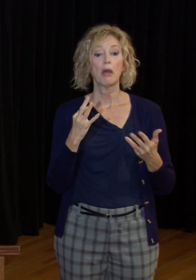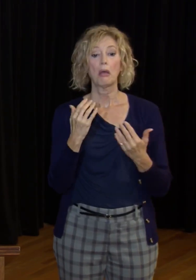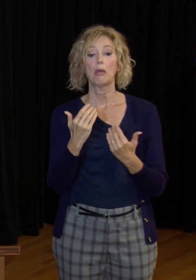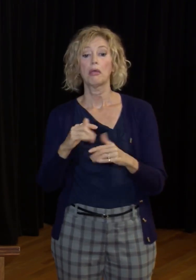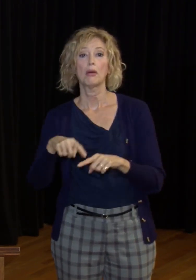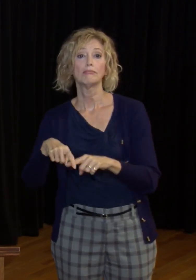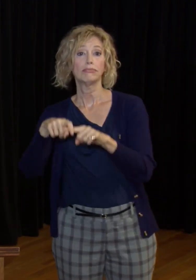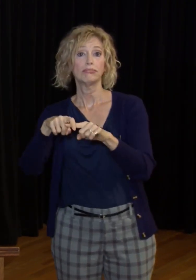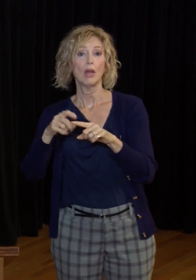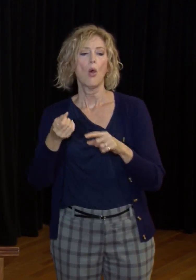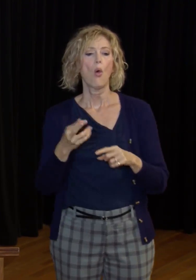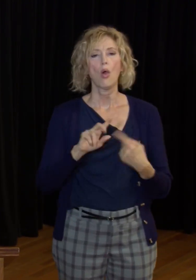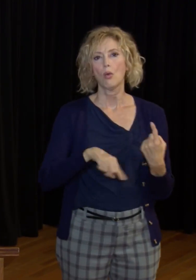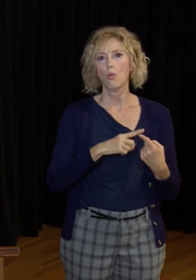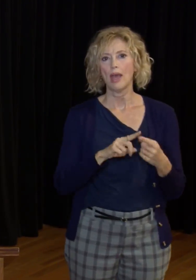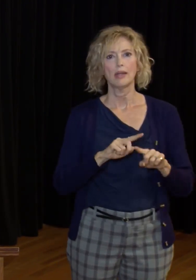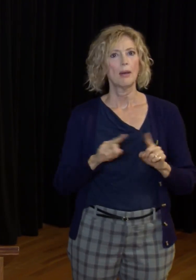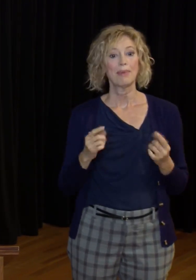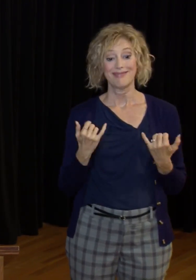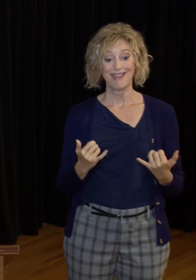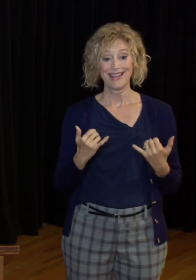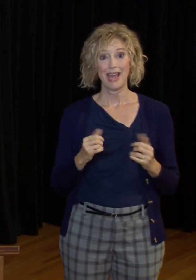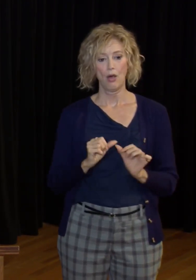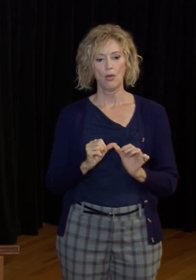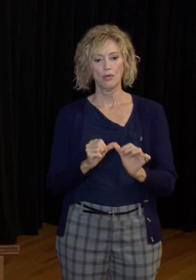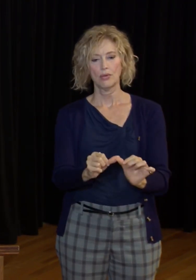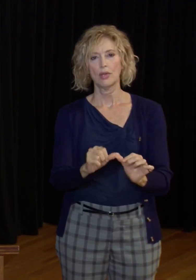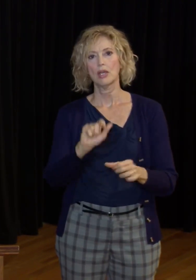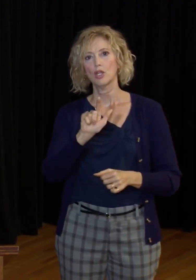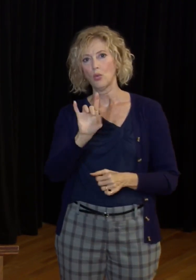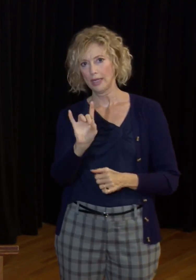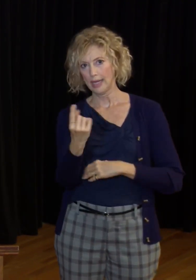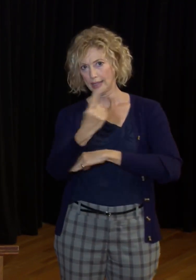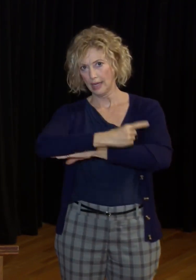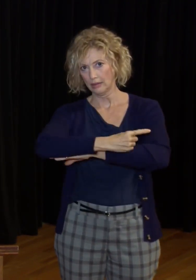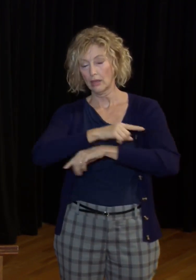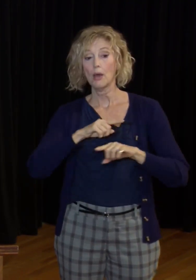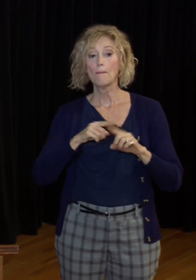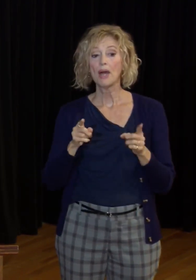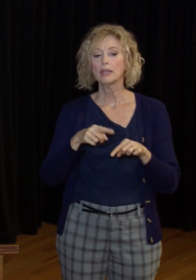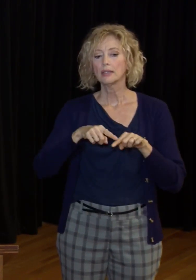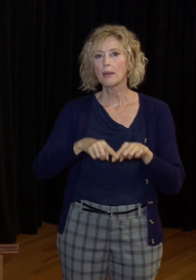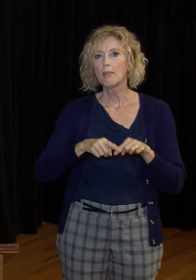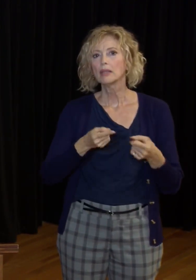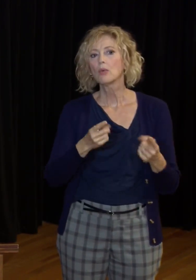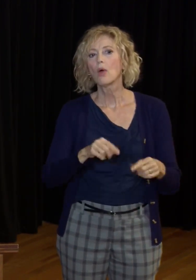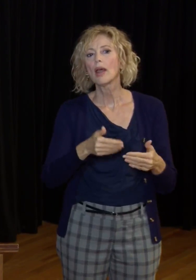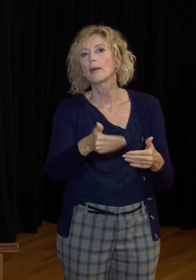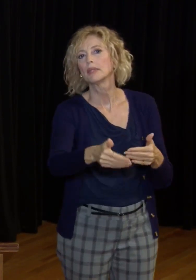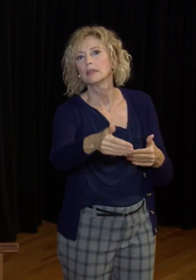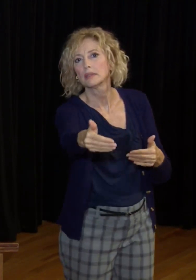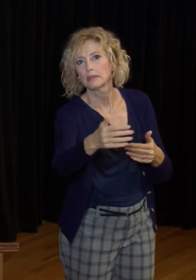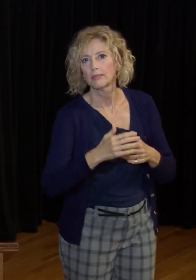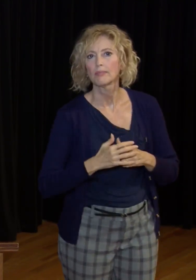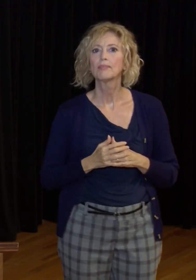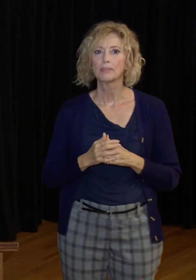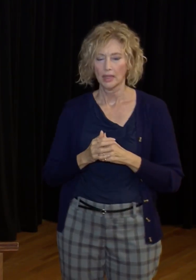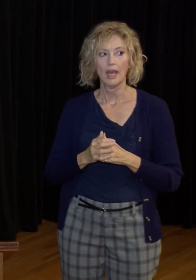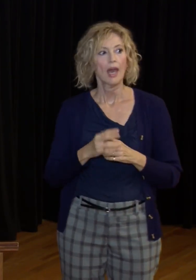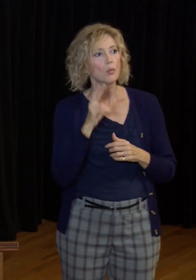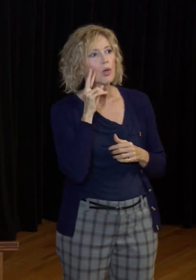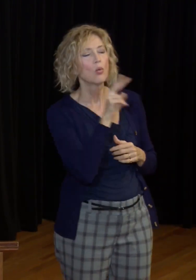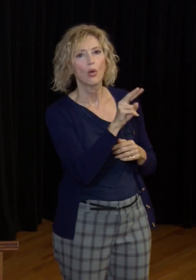or what time we do it. Right now we're doing it for 28 days. It'll all be predicated on a broad set of conditions, starting out with public health, but the key metric will be our